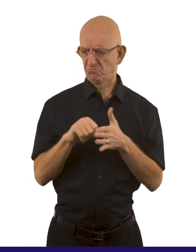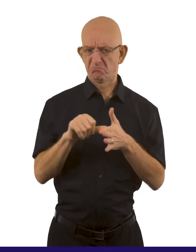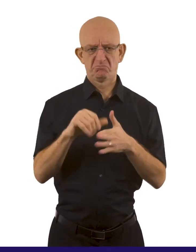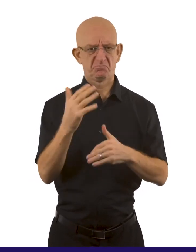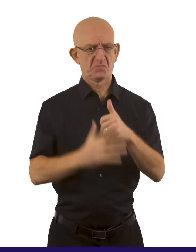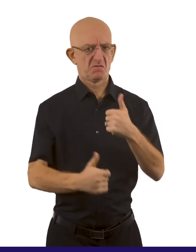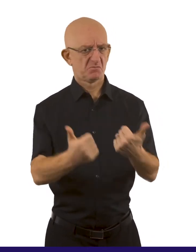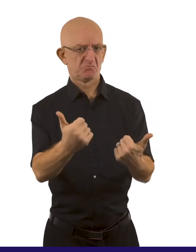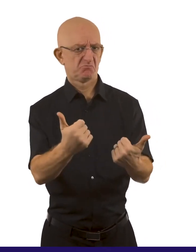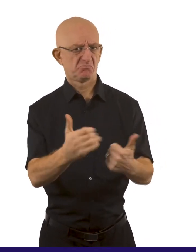Never,